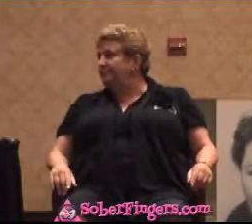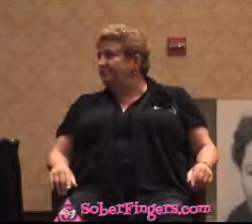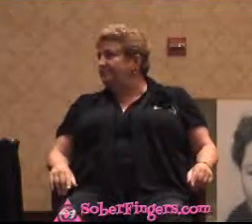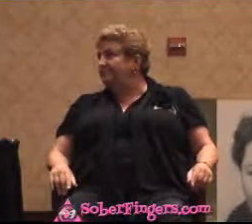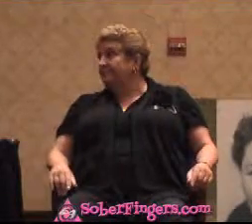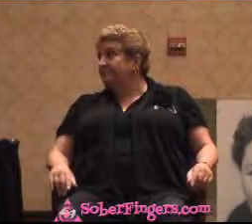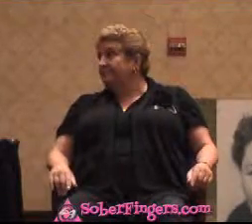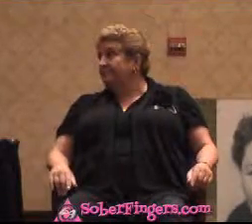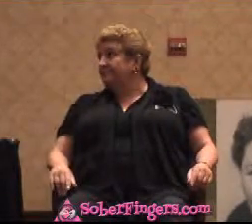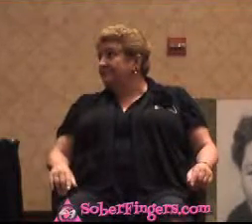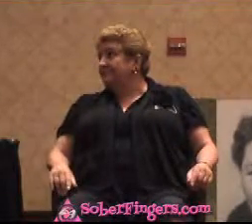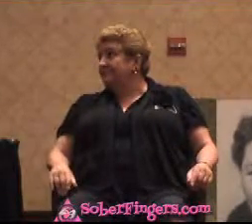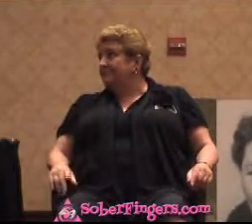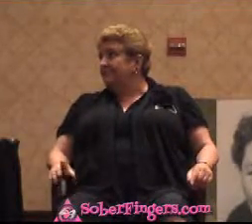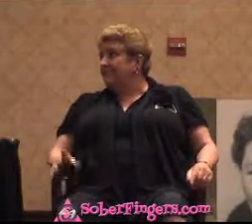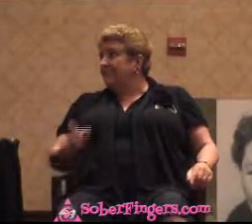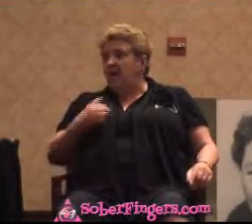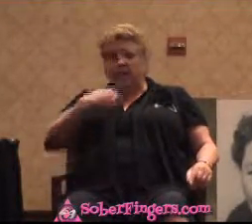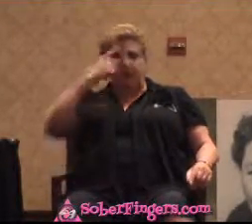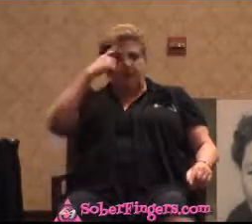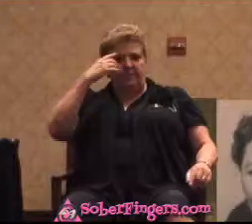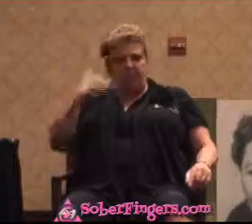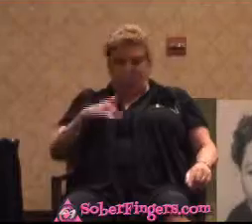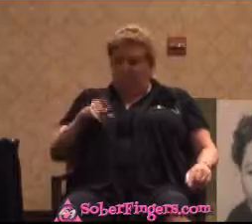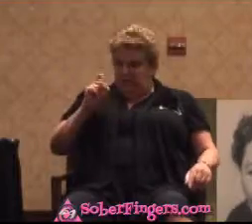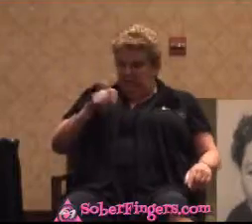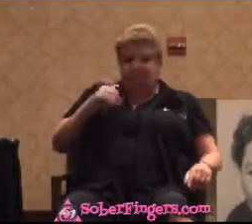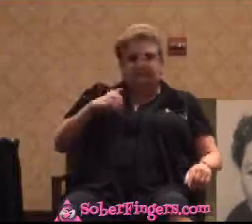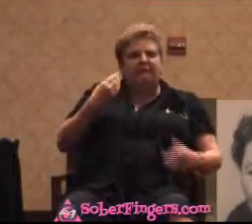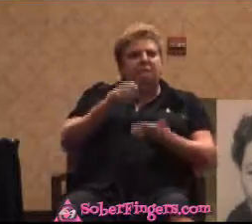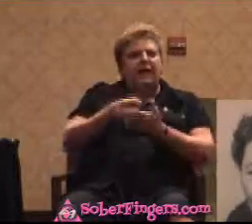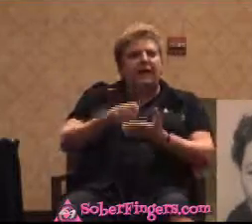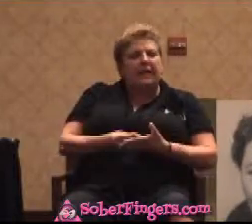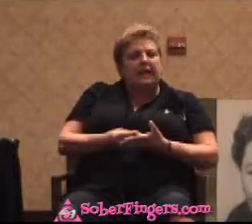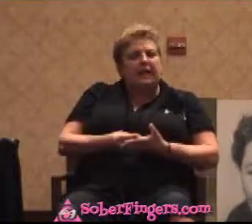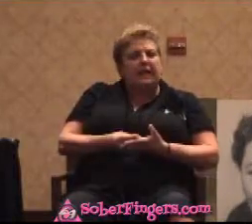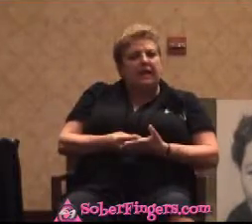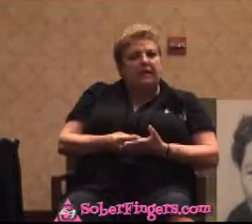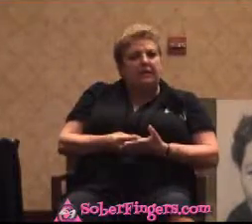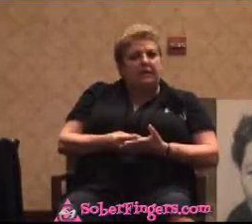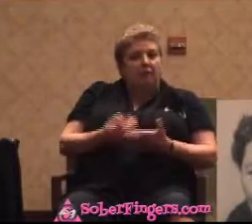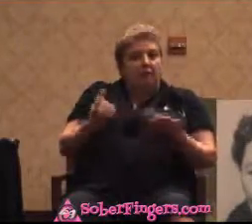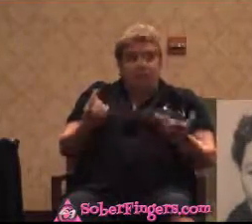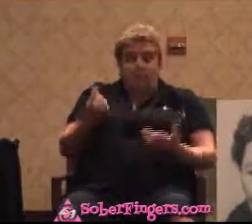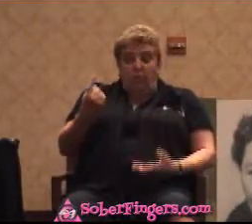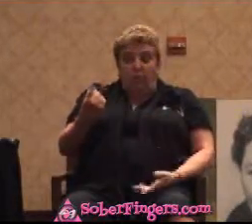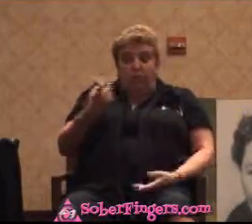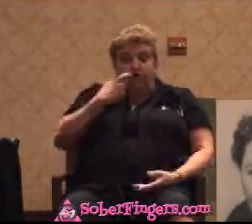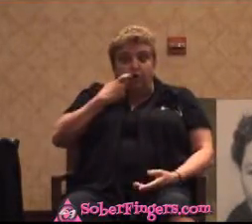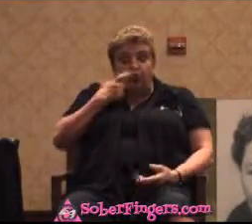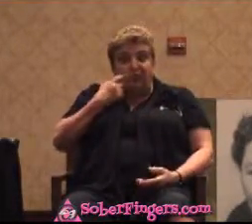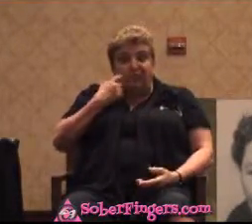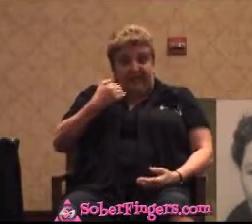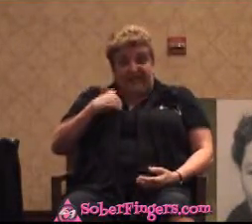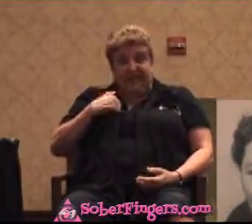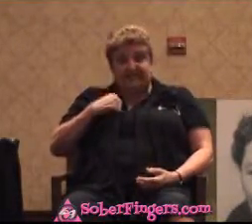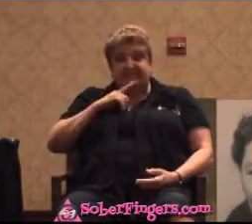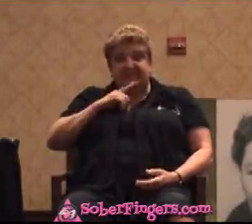And I figured surely he had some money. At least one. The one he had was gold. And he said his name